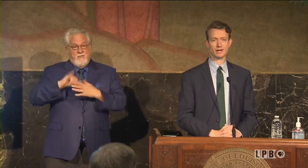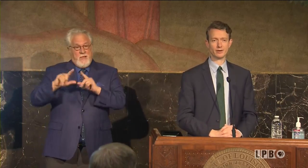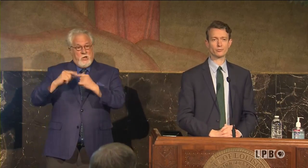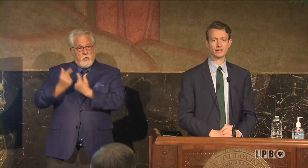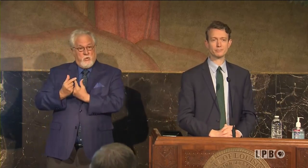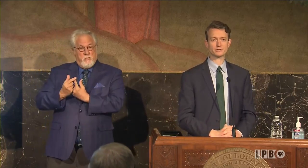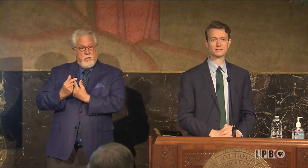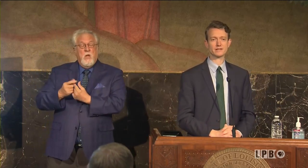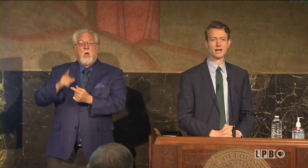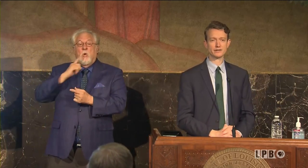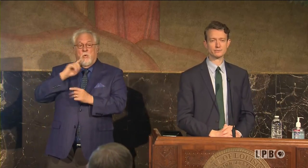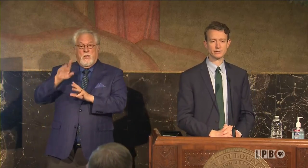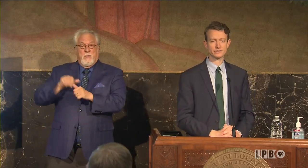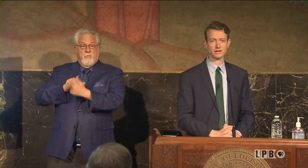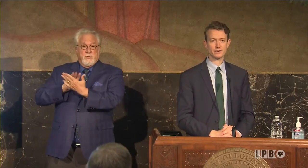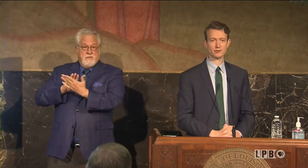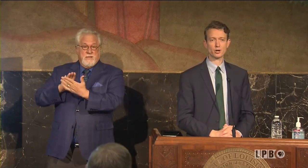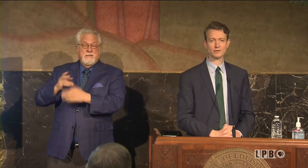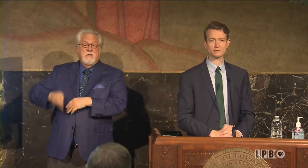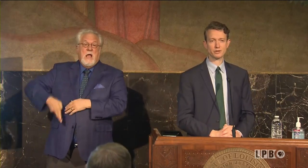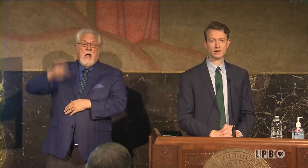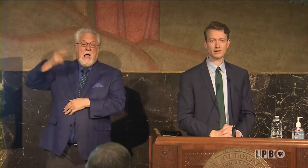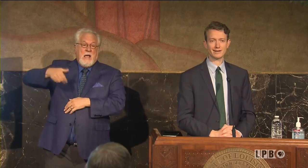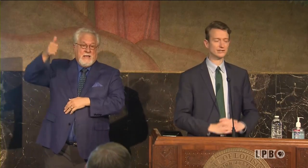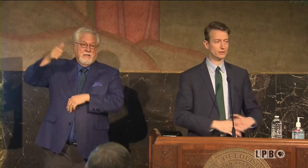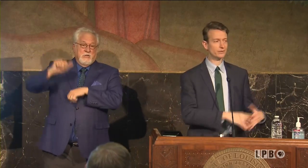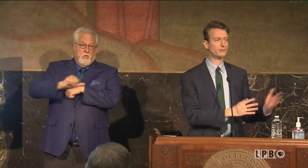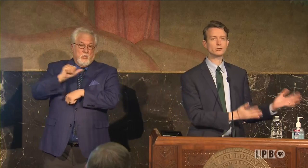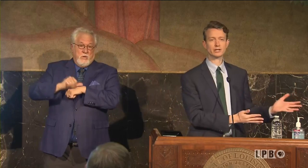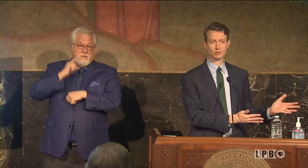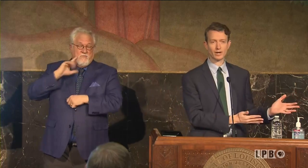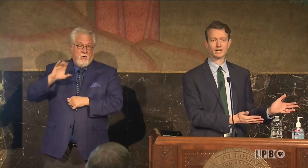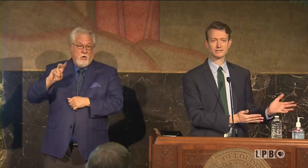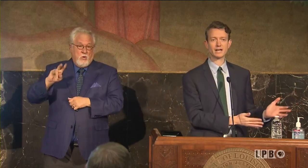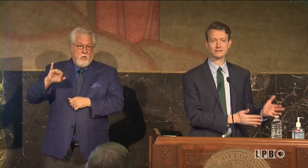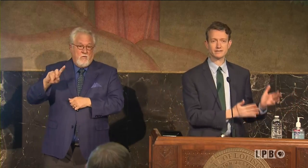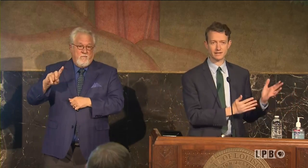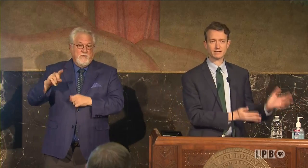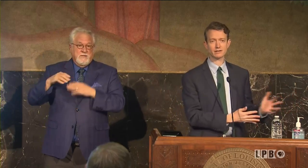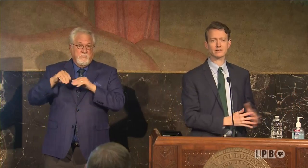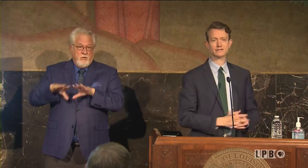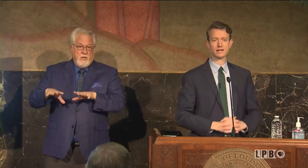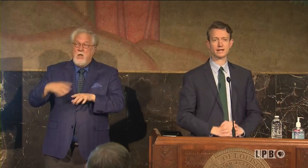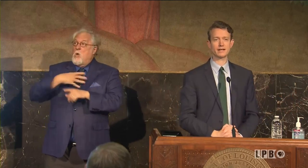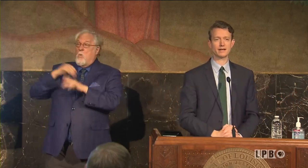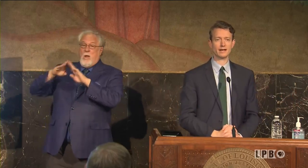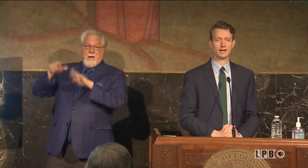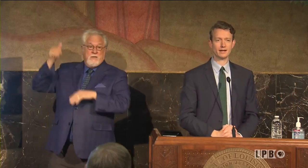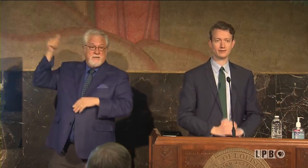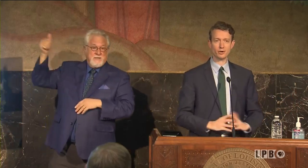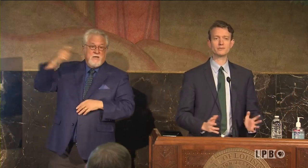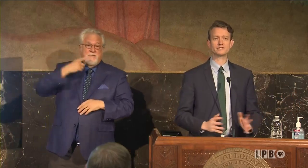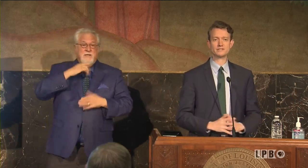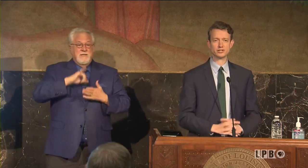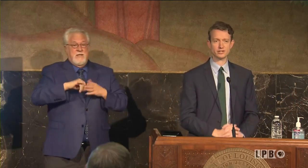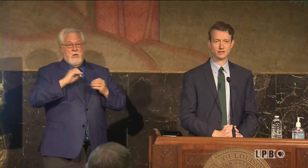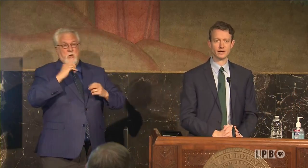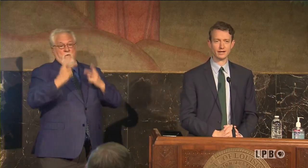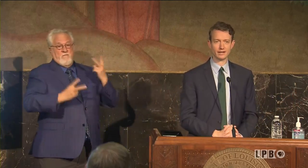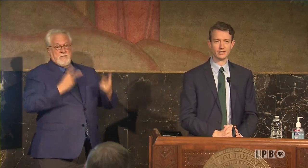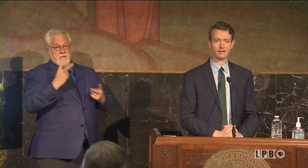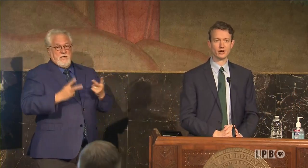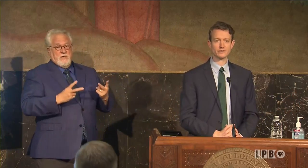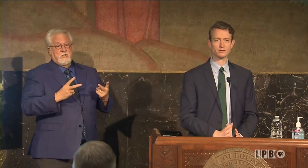group really presents the highest risk for COVID spread. And so even if you look at the White House guidance, they clearly say no